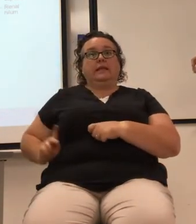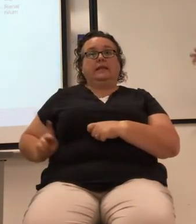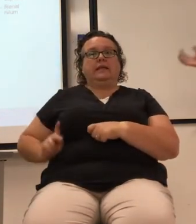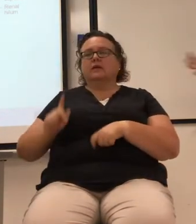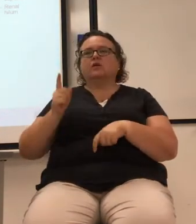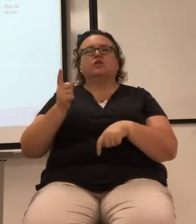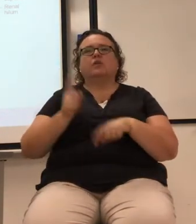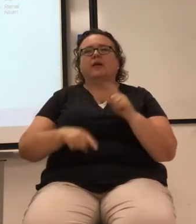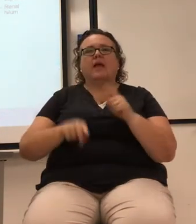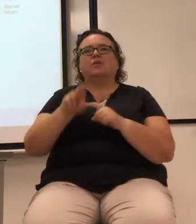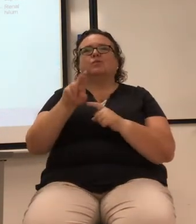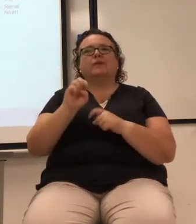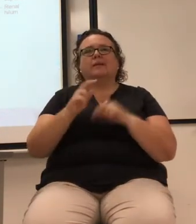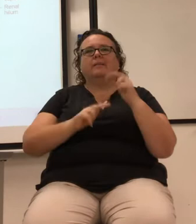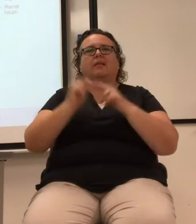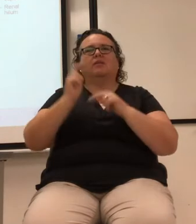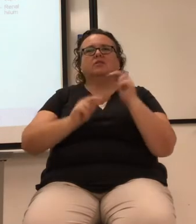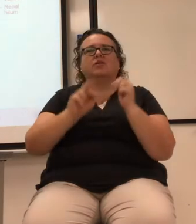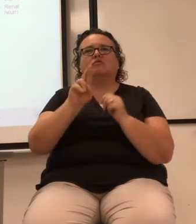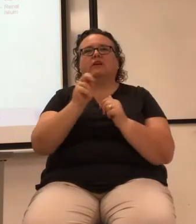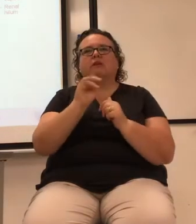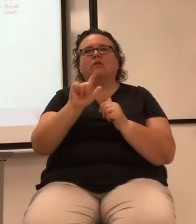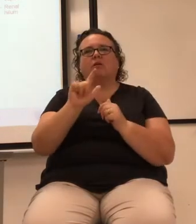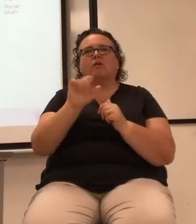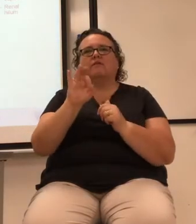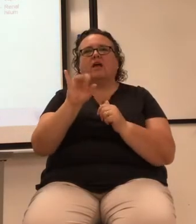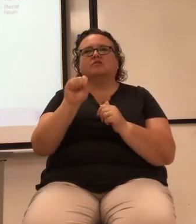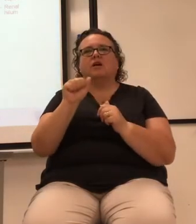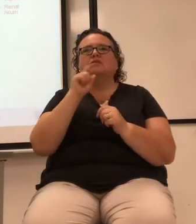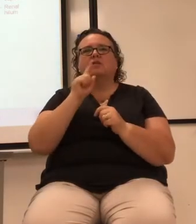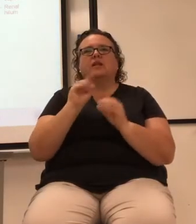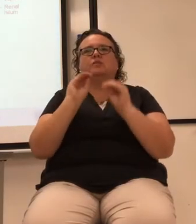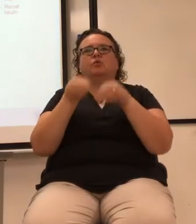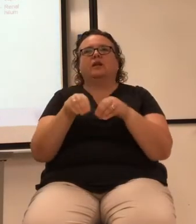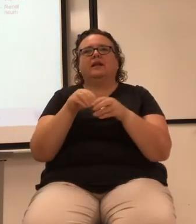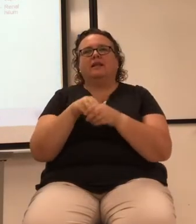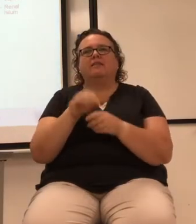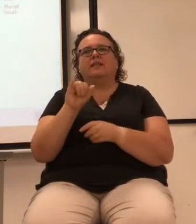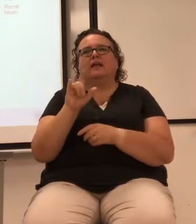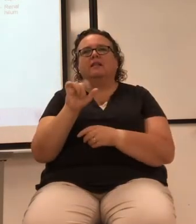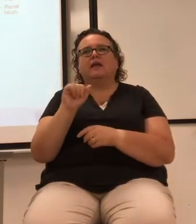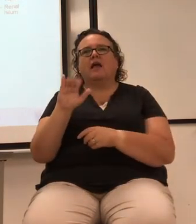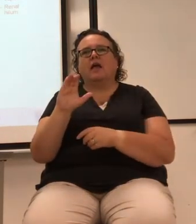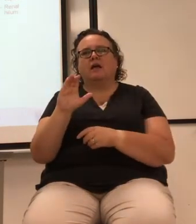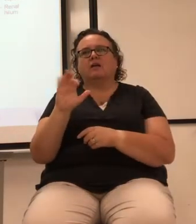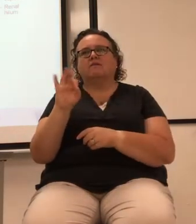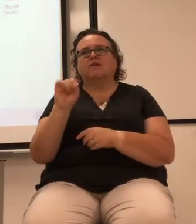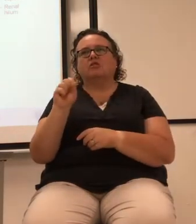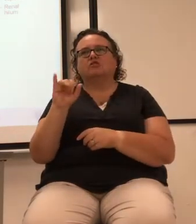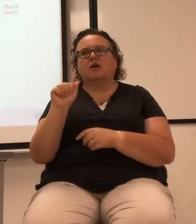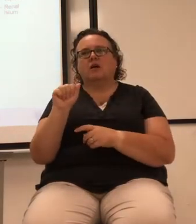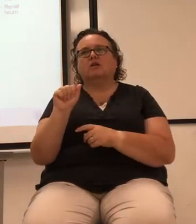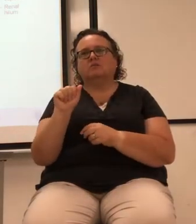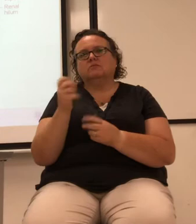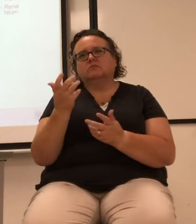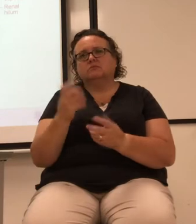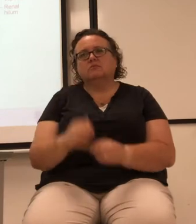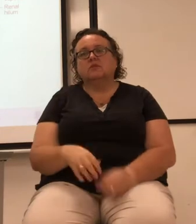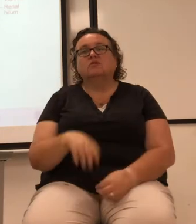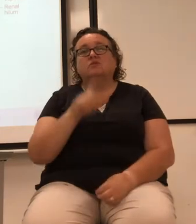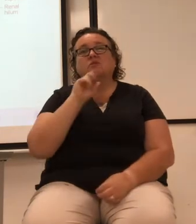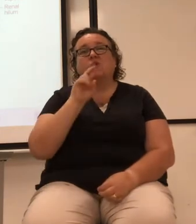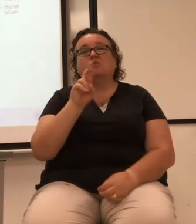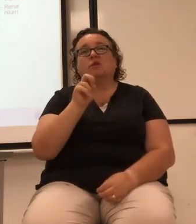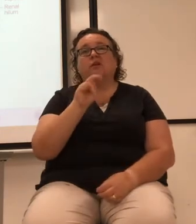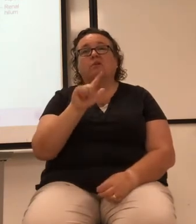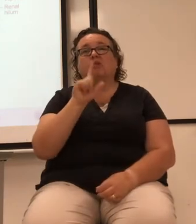you can't rebuild the renal fascia. So they just kind of put it in the iliac fossa, so it kind of sits there. So renal fascia is really good for us